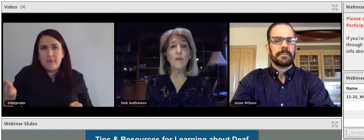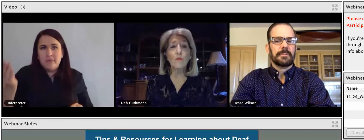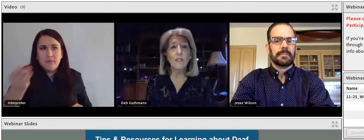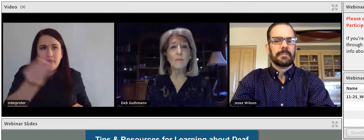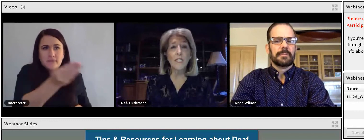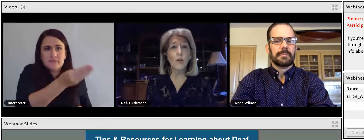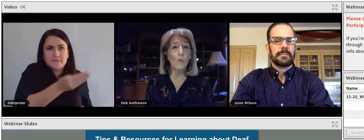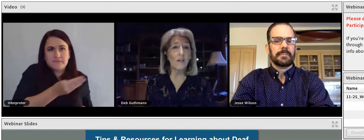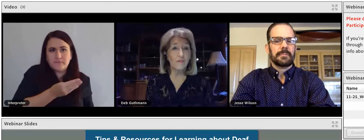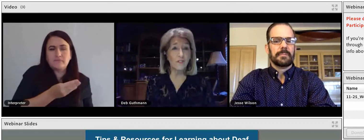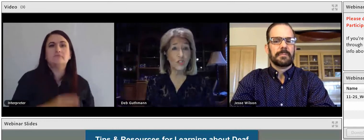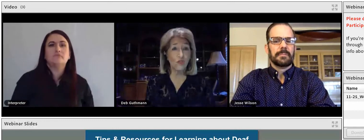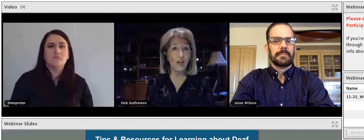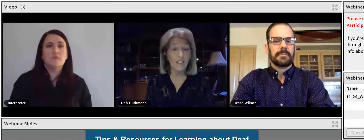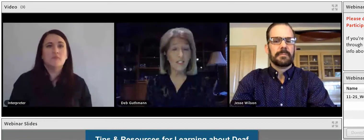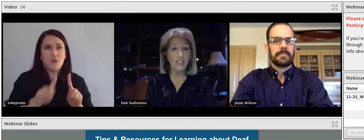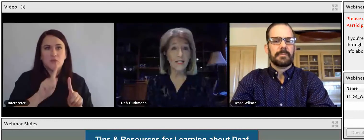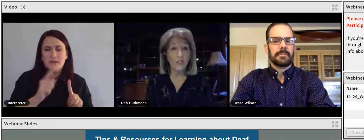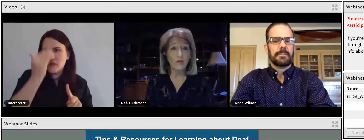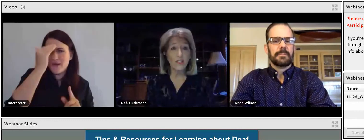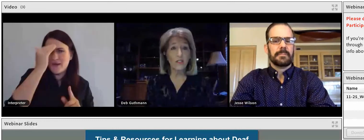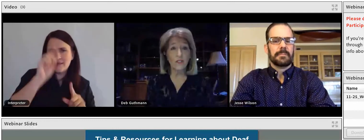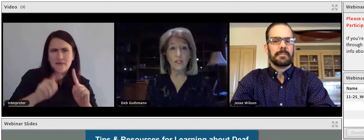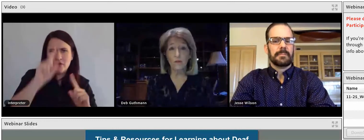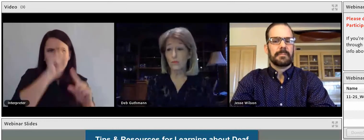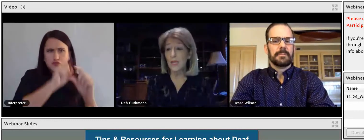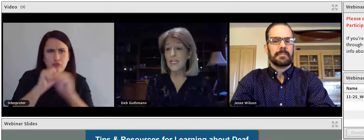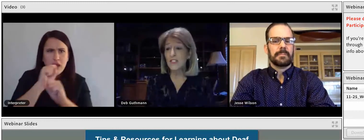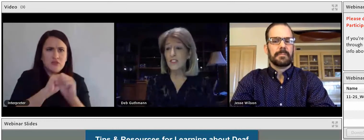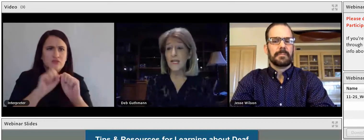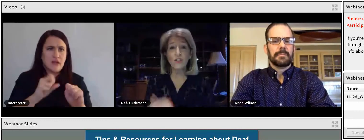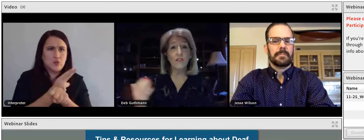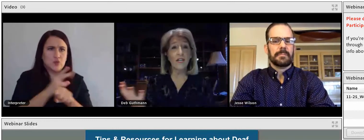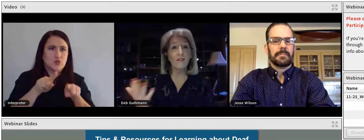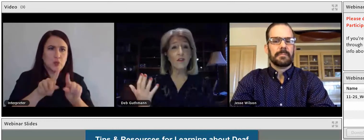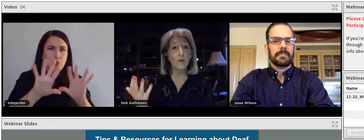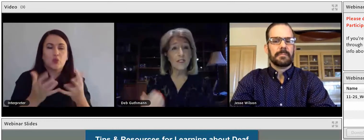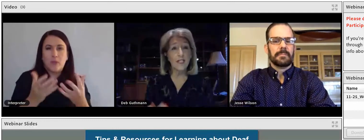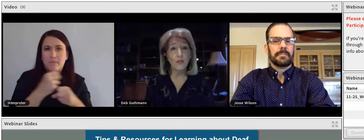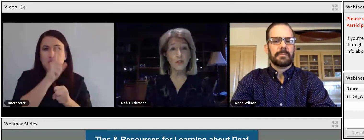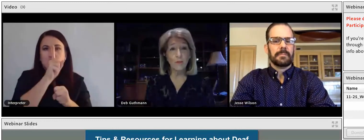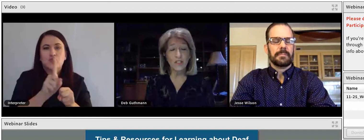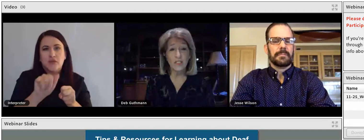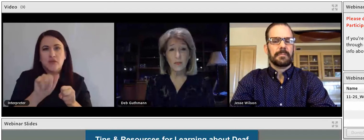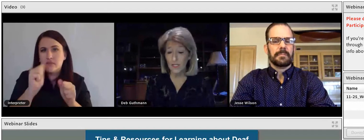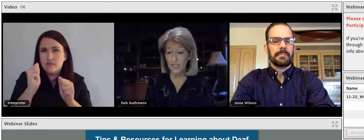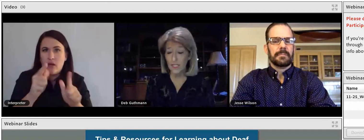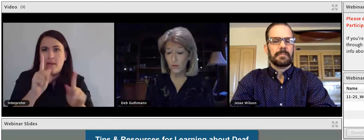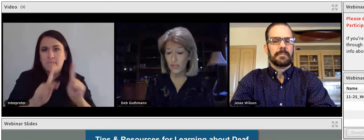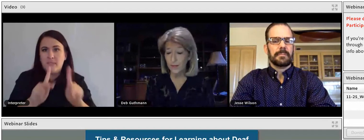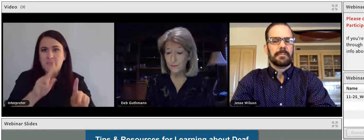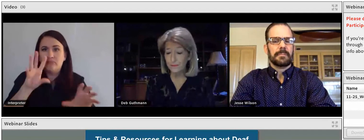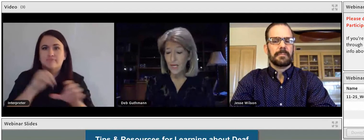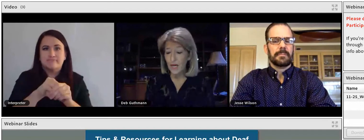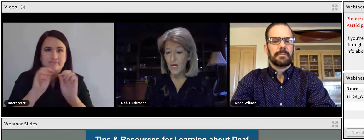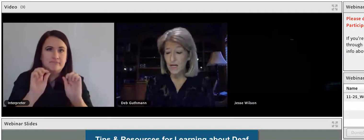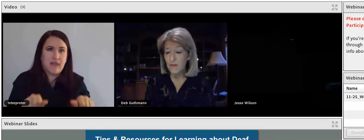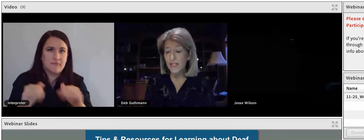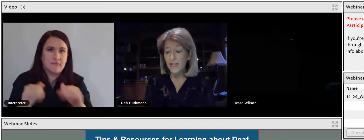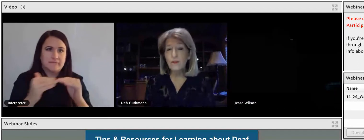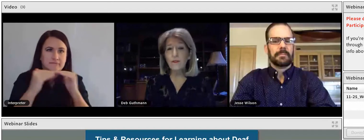turn, but really being aware of different strategies that you can use in a group to make sure that everyone's able to participate